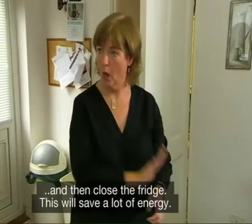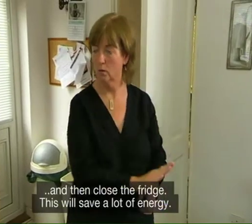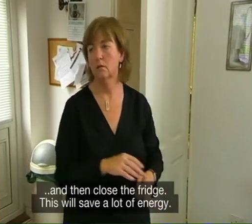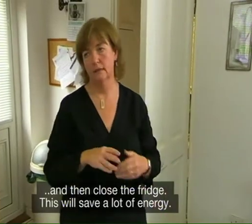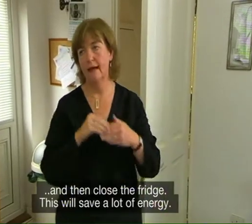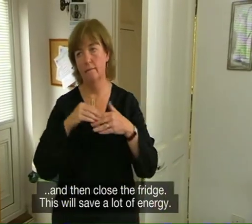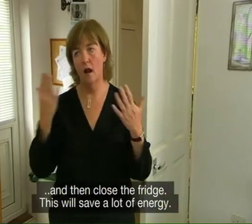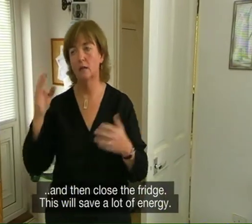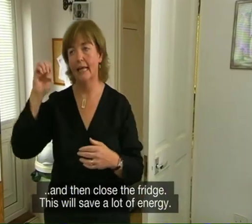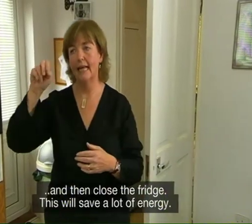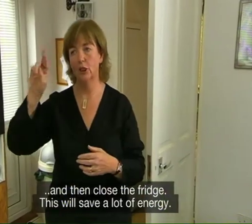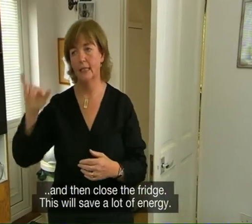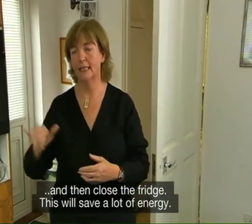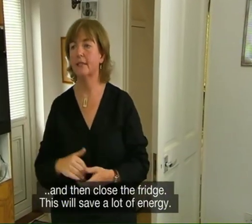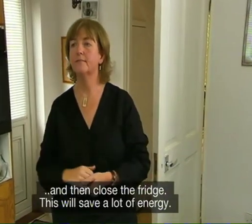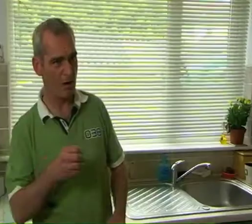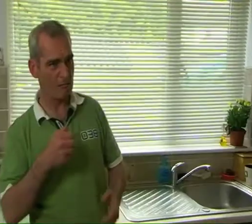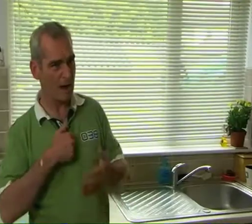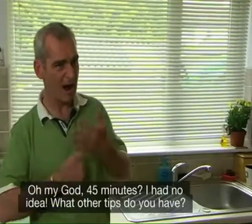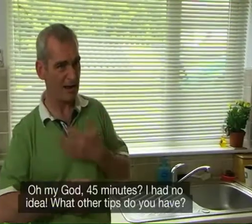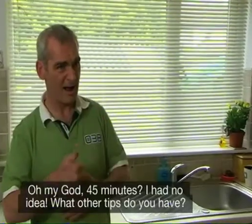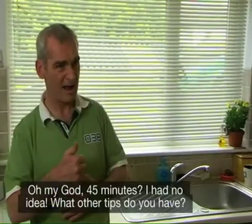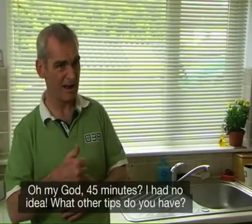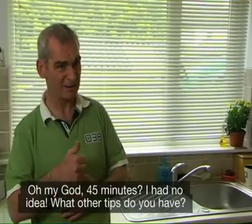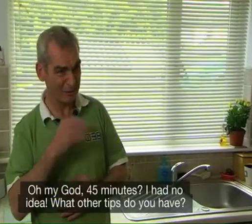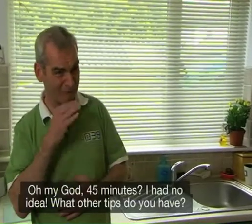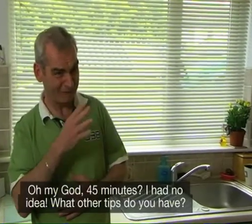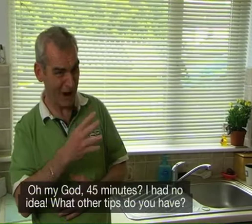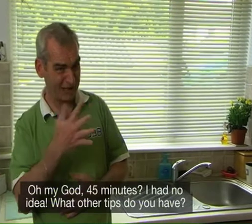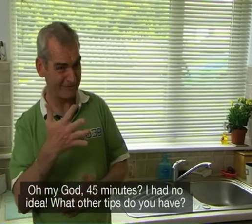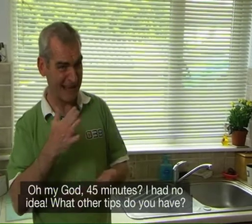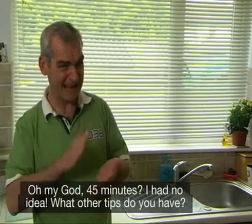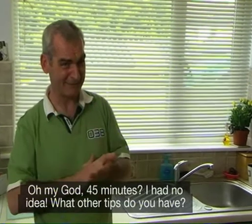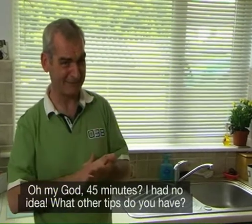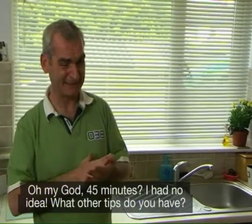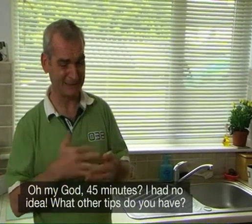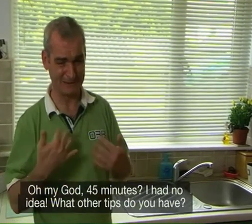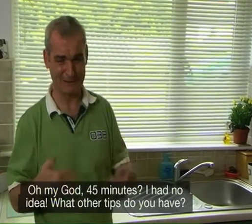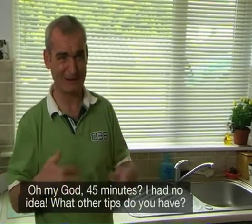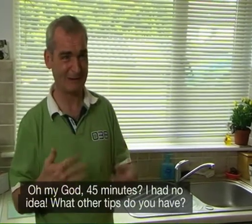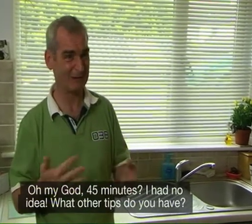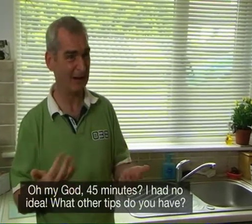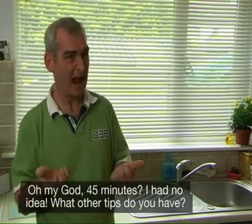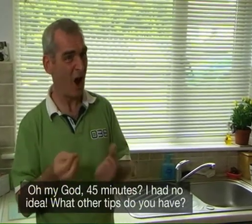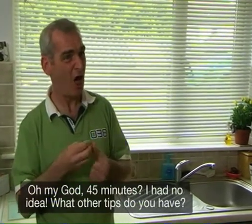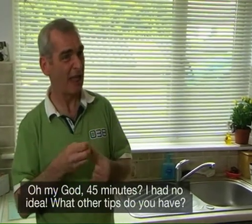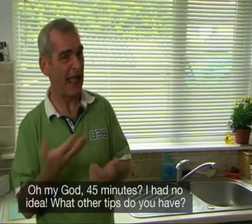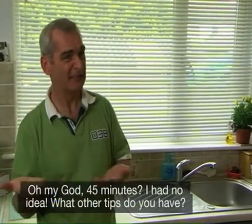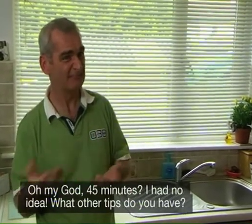And then quickly close the fridge. This will save a lot of energy. Oh my God! 45 minutes? I had no idea. What other tips do you